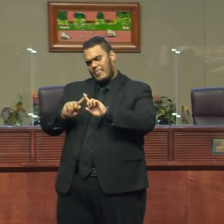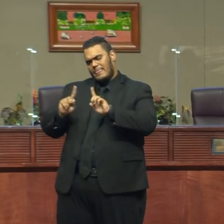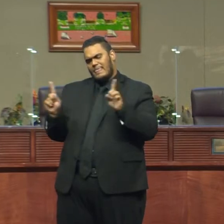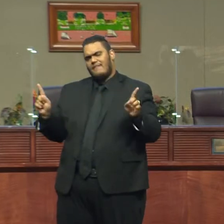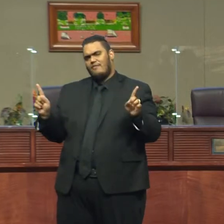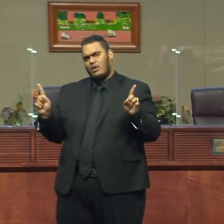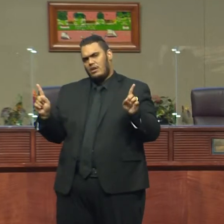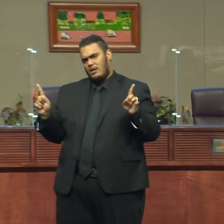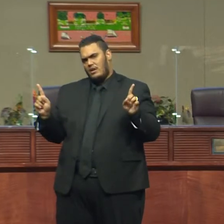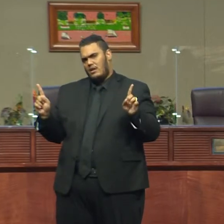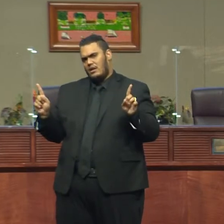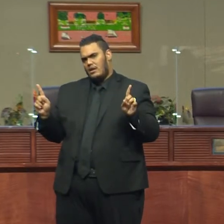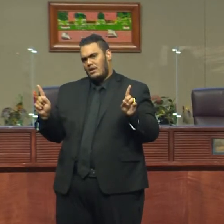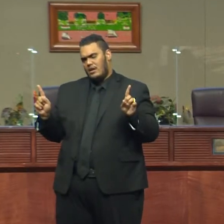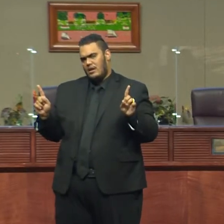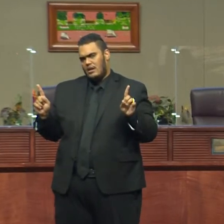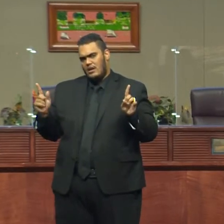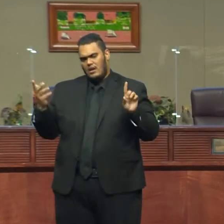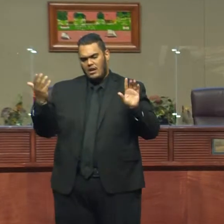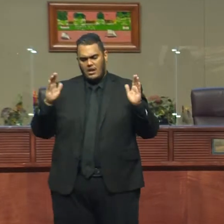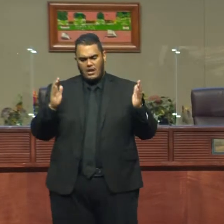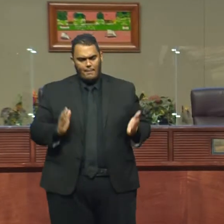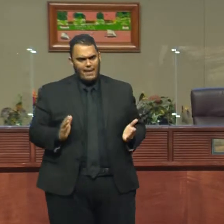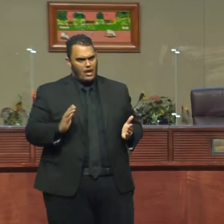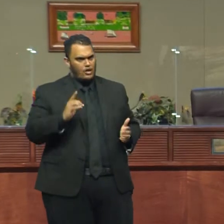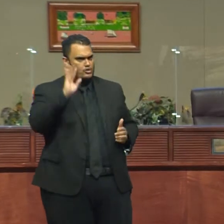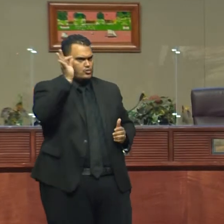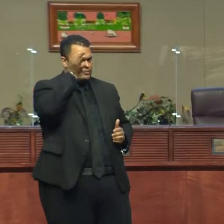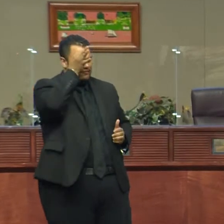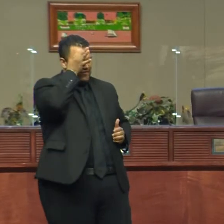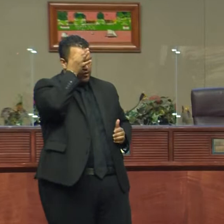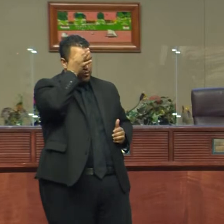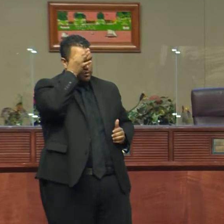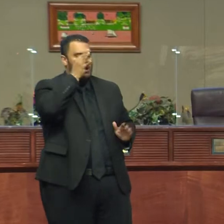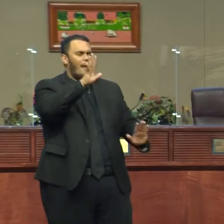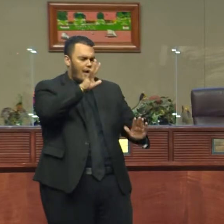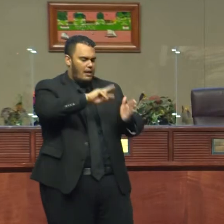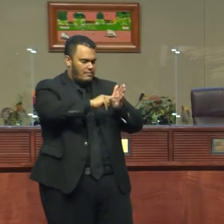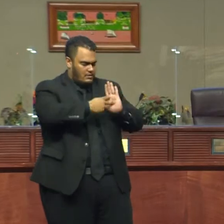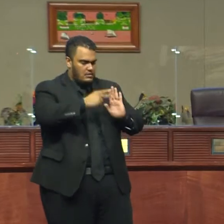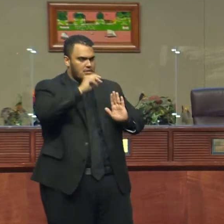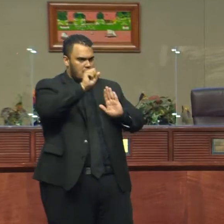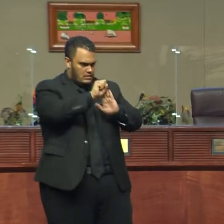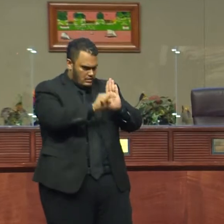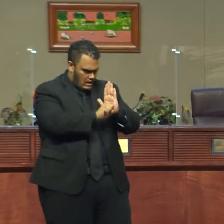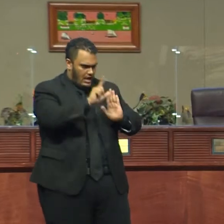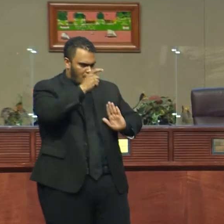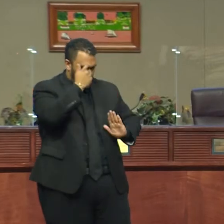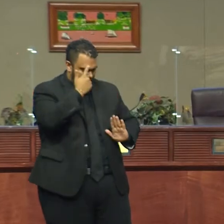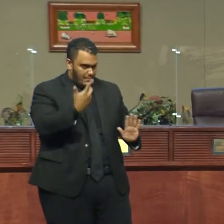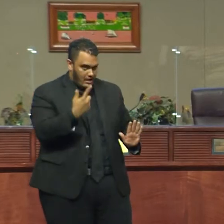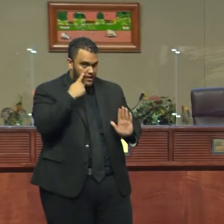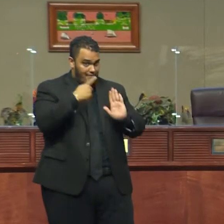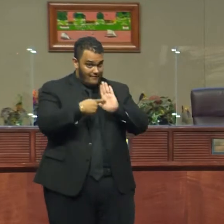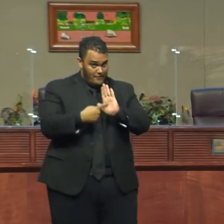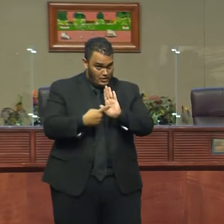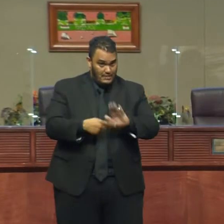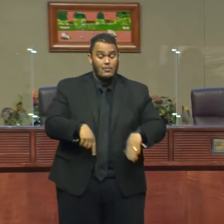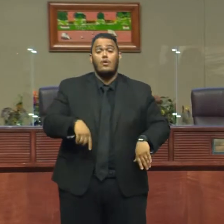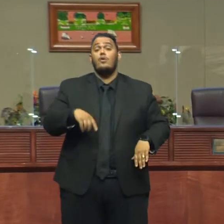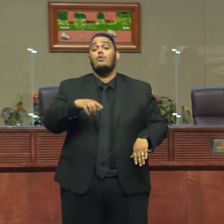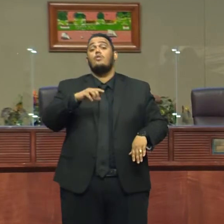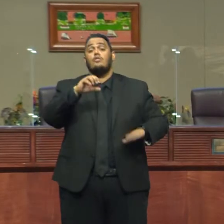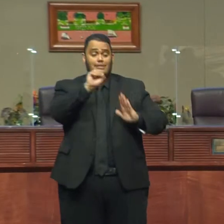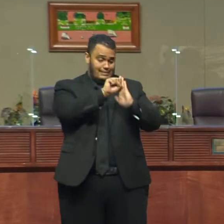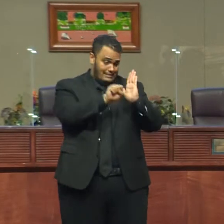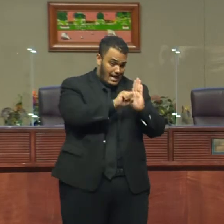parameters than the federal government or than the state government. The state had said, let's stick to 65 and